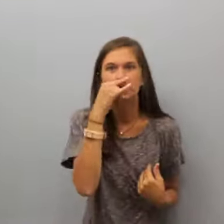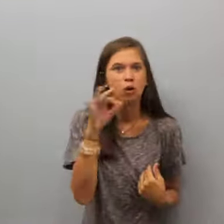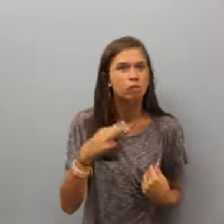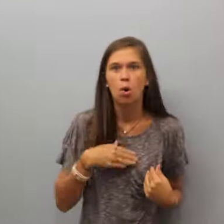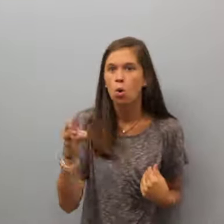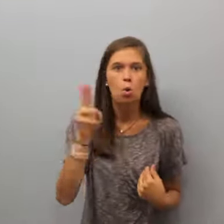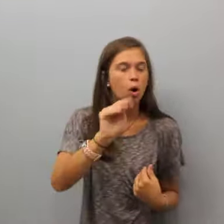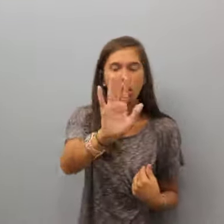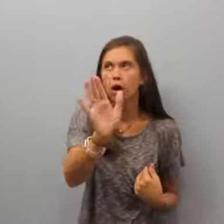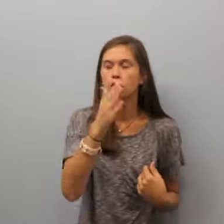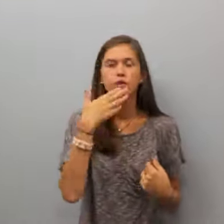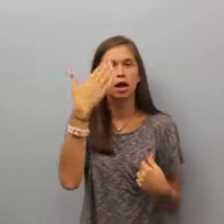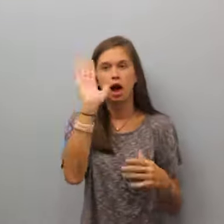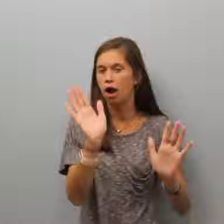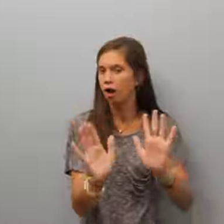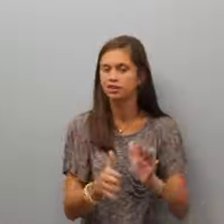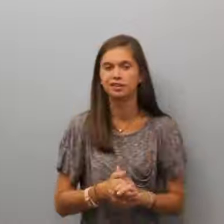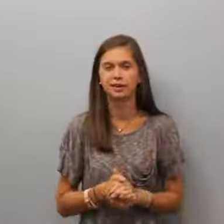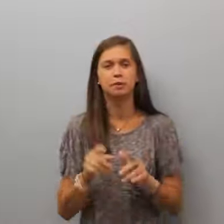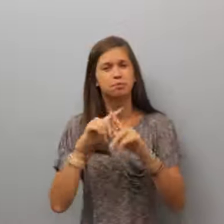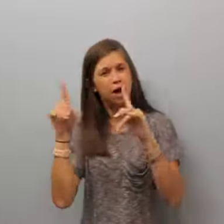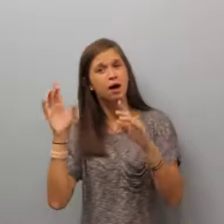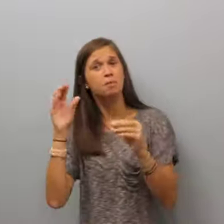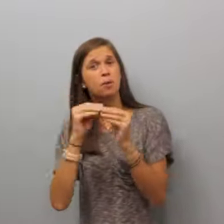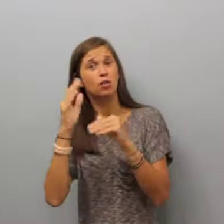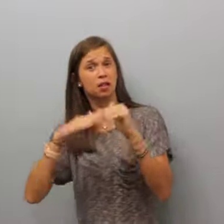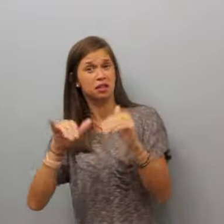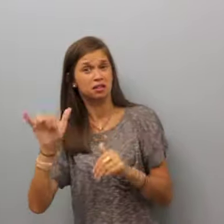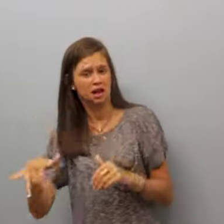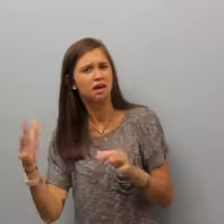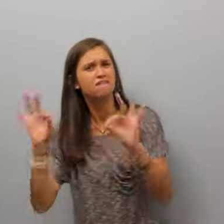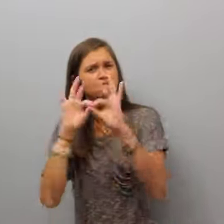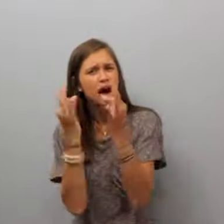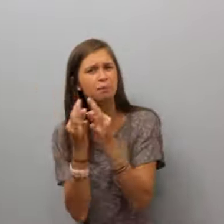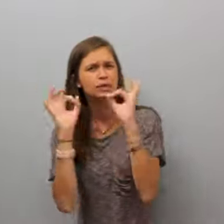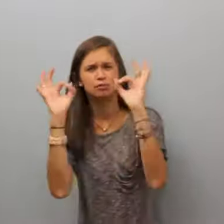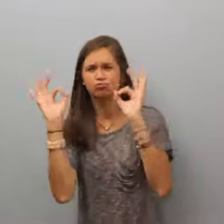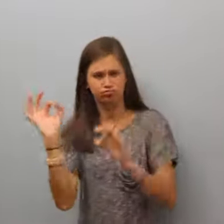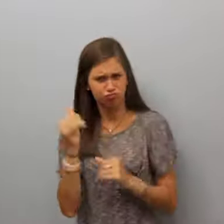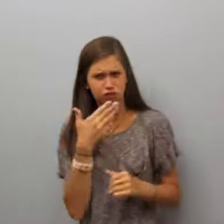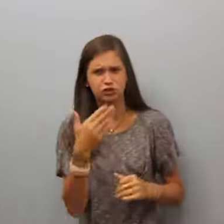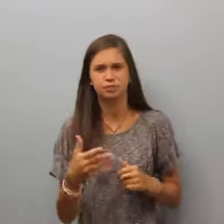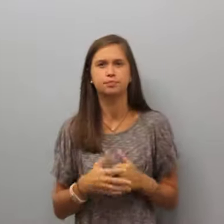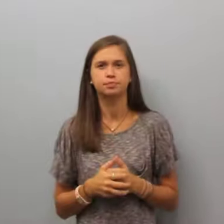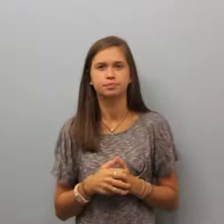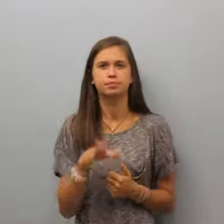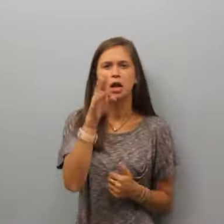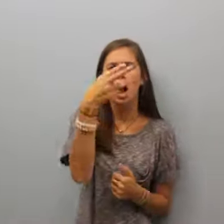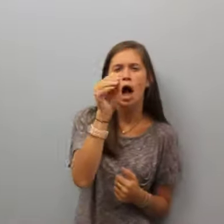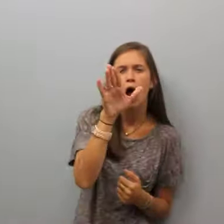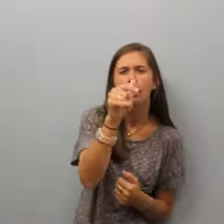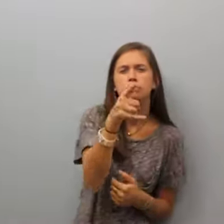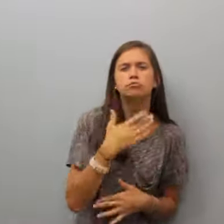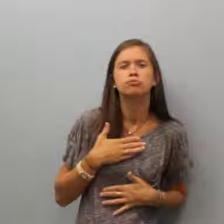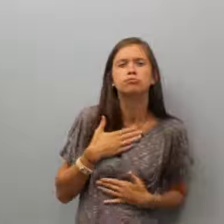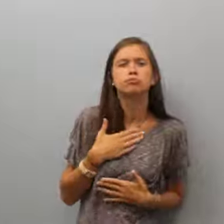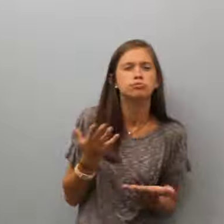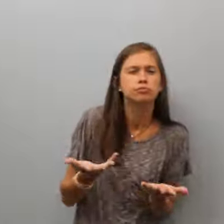It's a really fun job because you're able to help people become better. Jackie said, when I asked her, does she have a family? She said, oh,